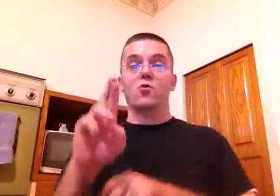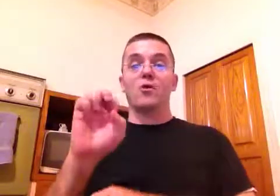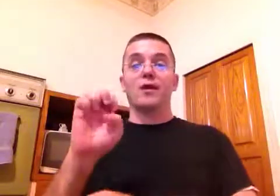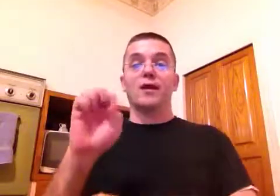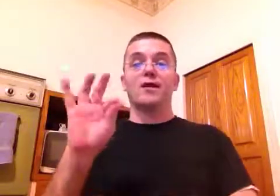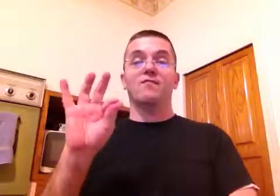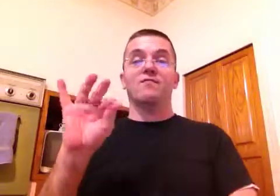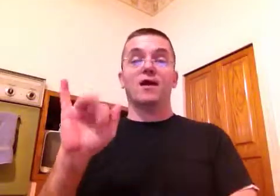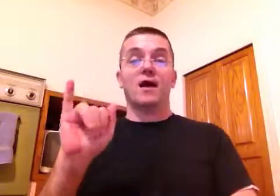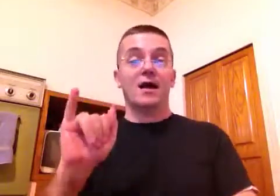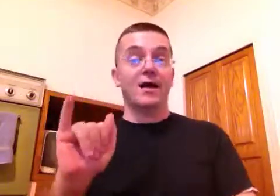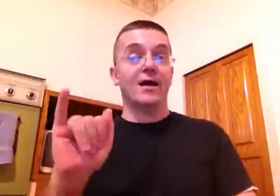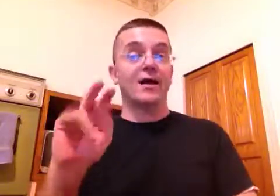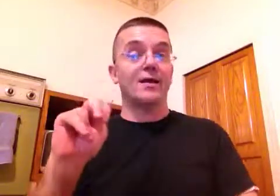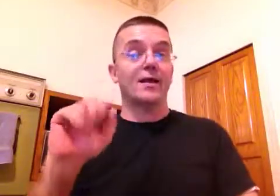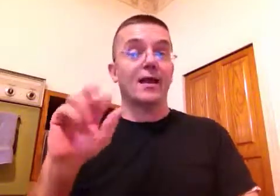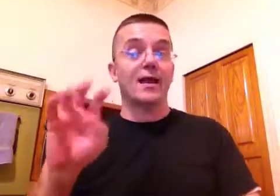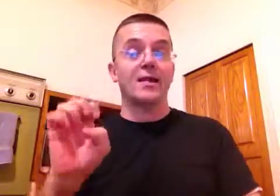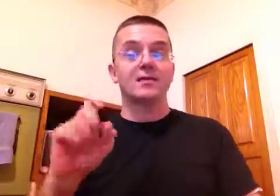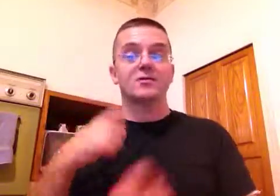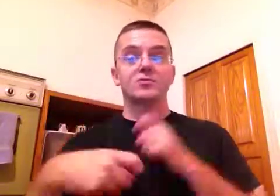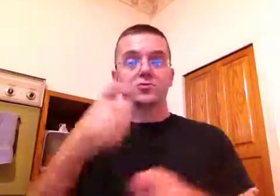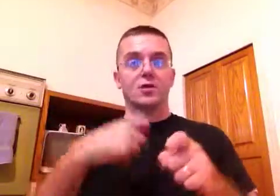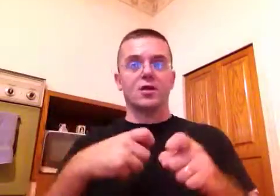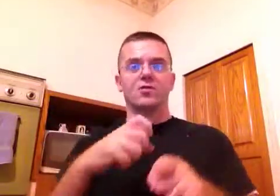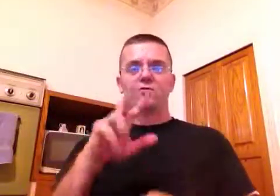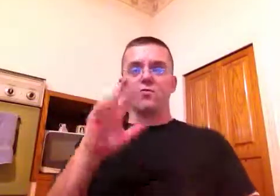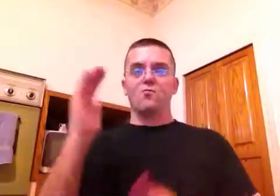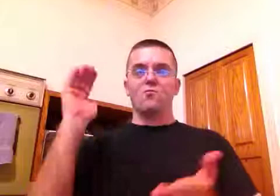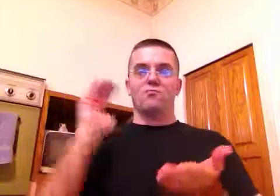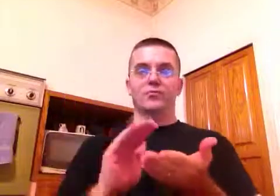1 point. Wow, absolutely amazing,